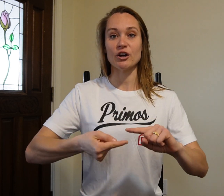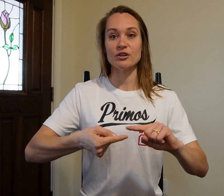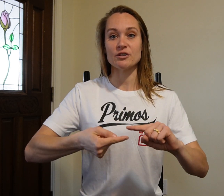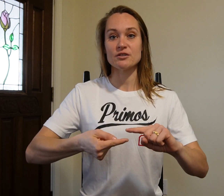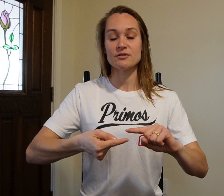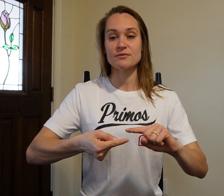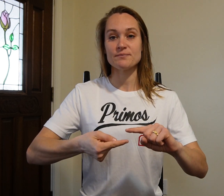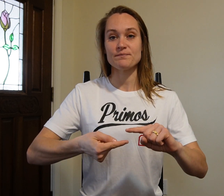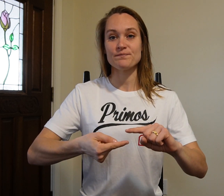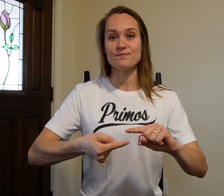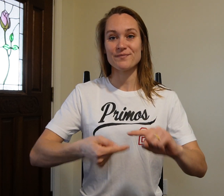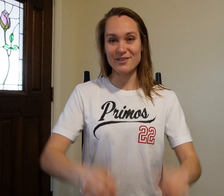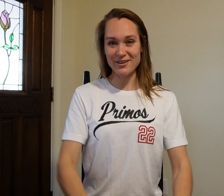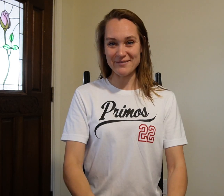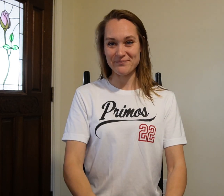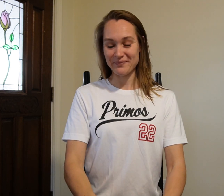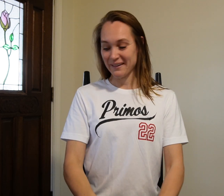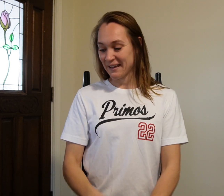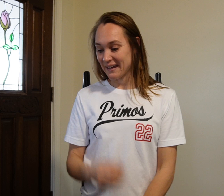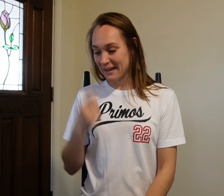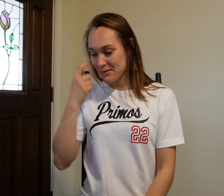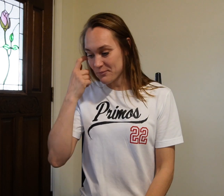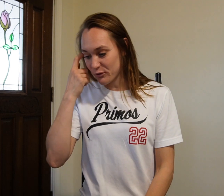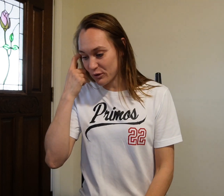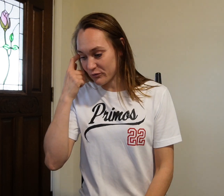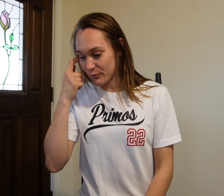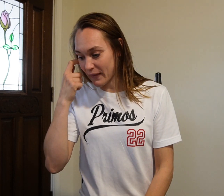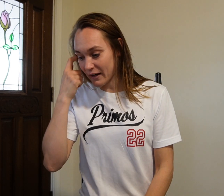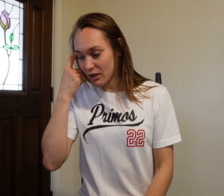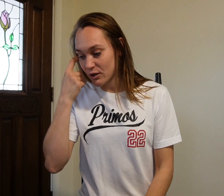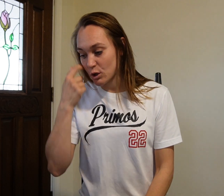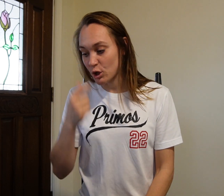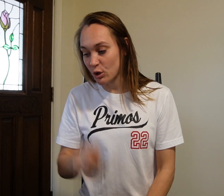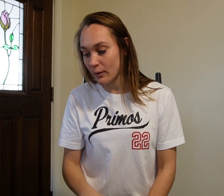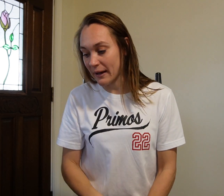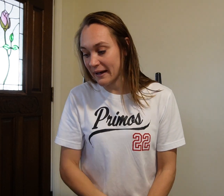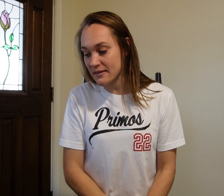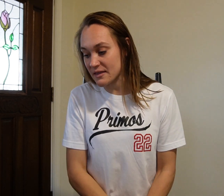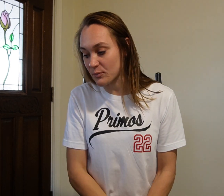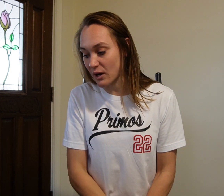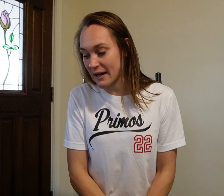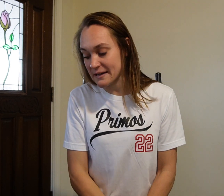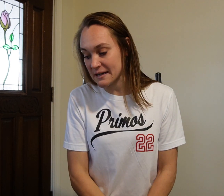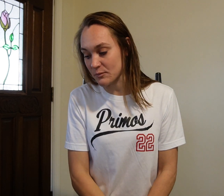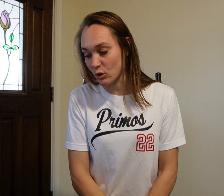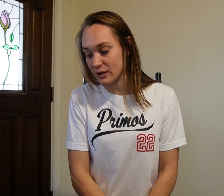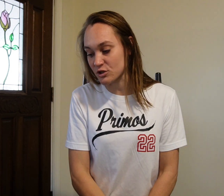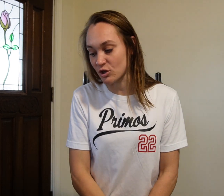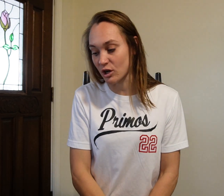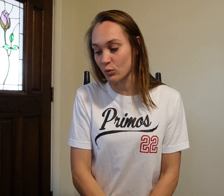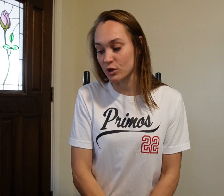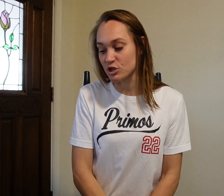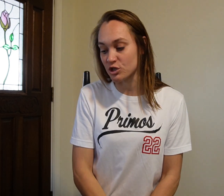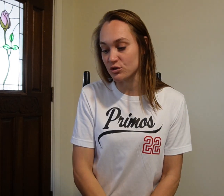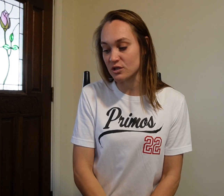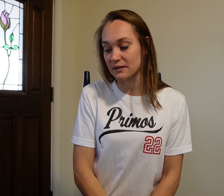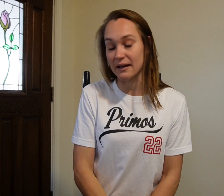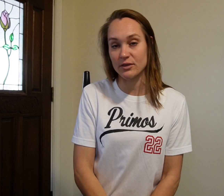hurt. Great. Okay, moving on from there. Who am I that the bright and morning star would choose to light the